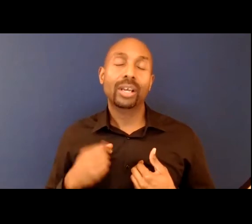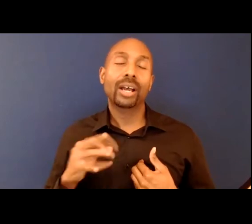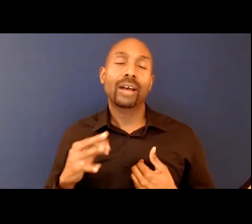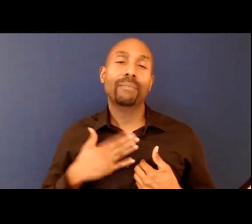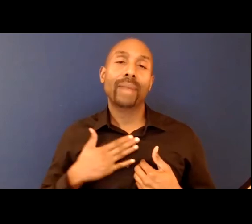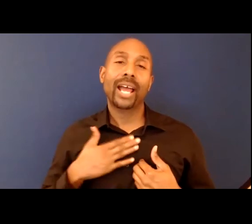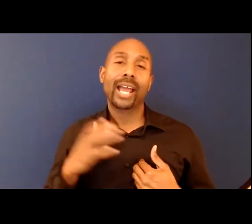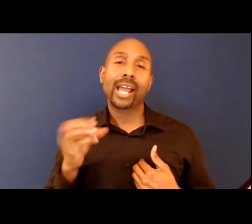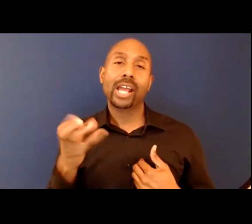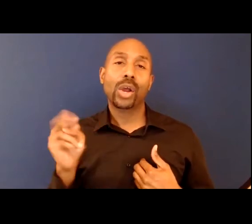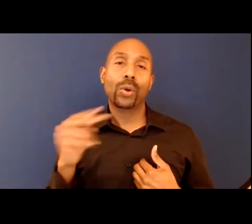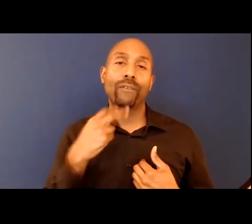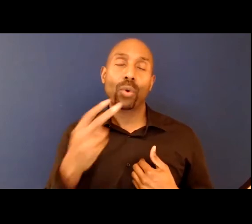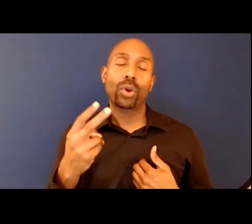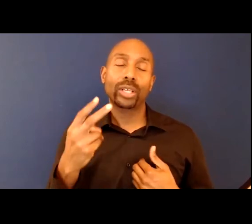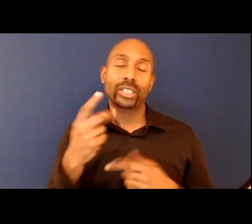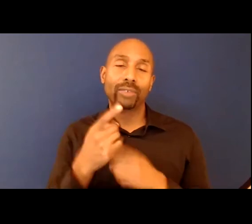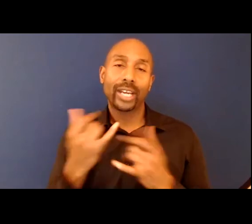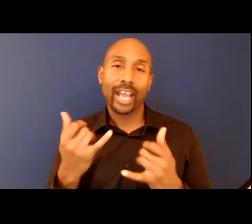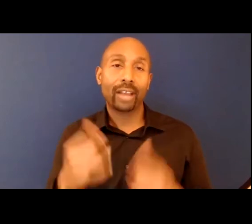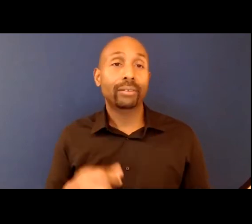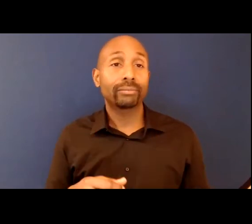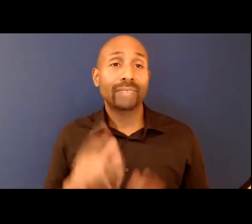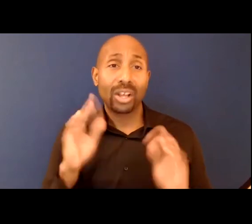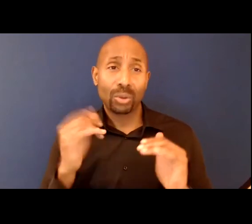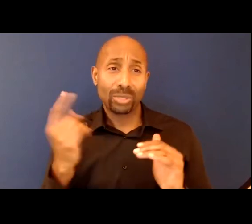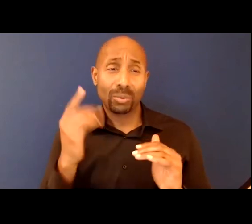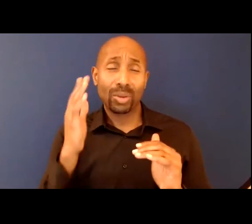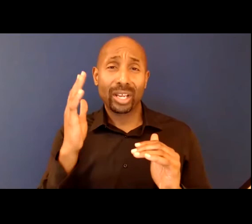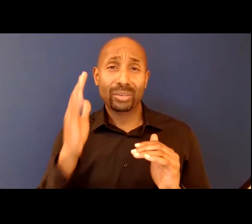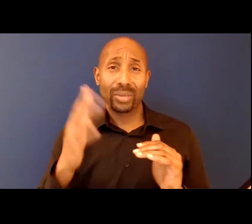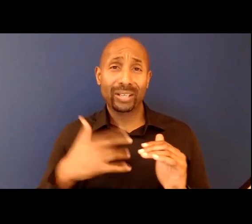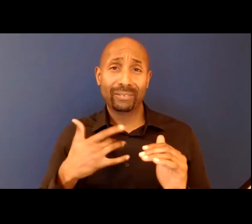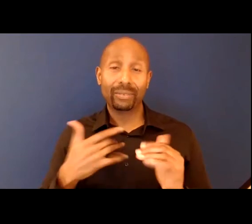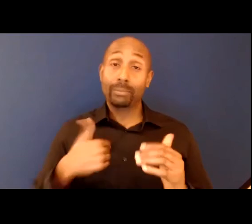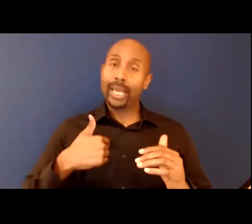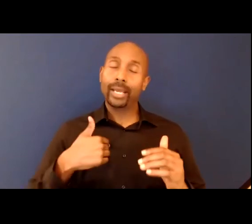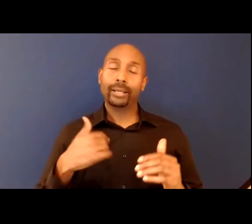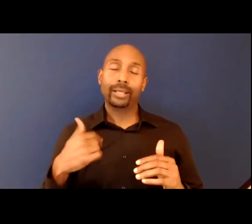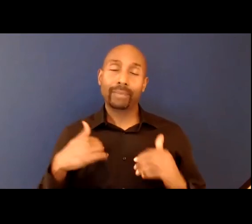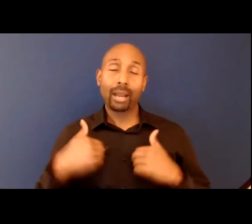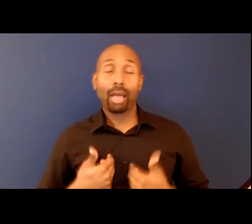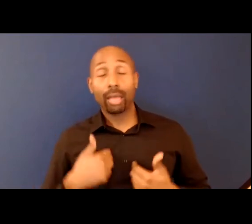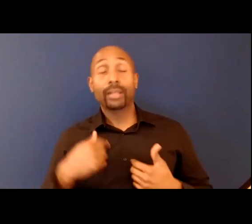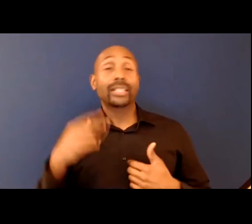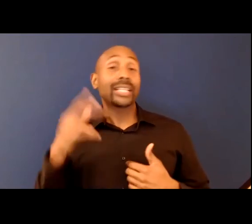hoping someone will feel brave and will want to read this poem